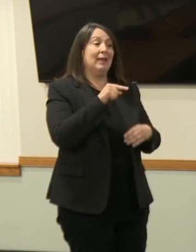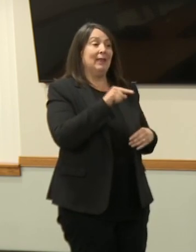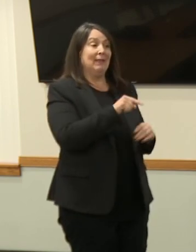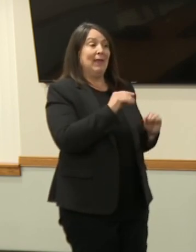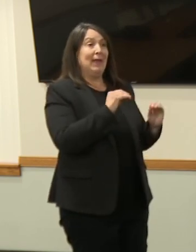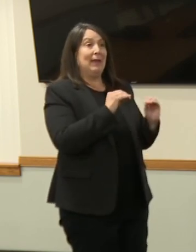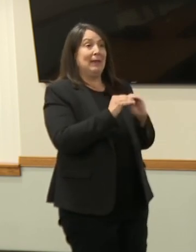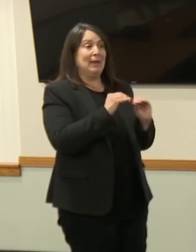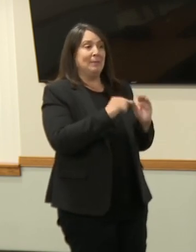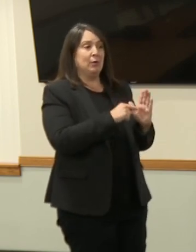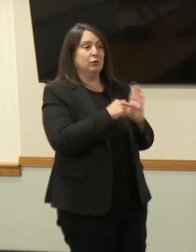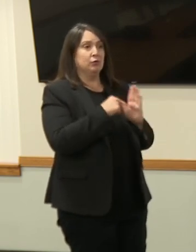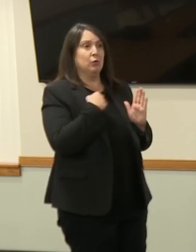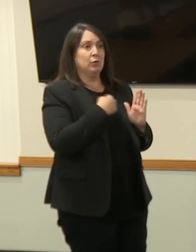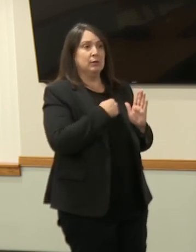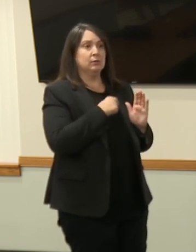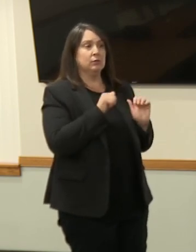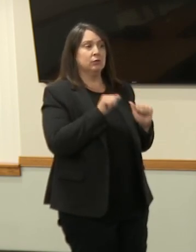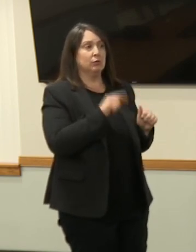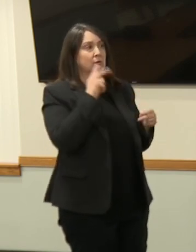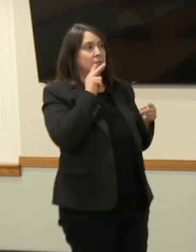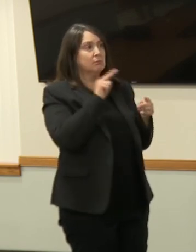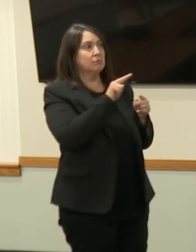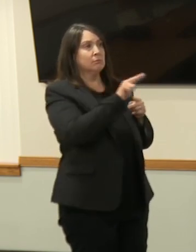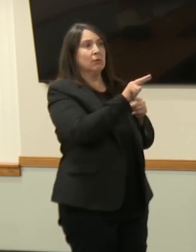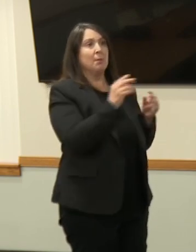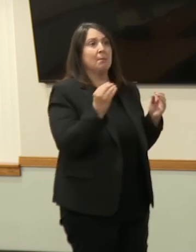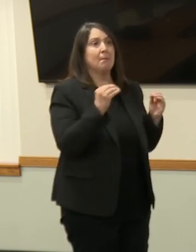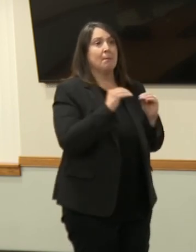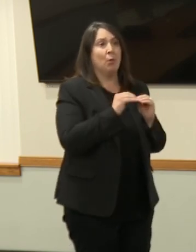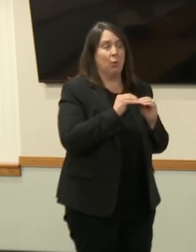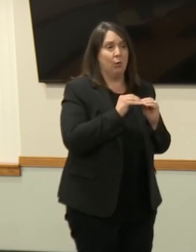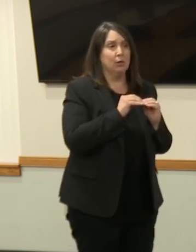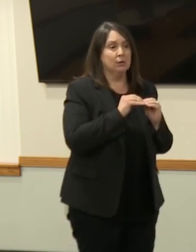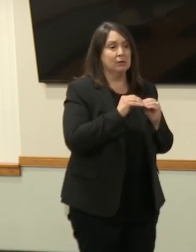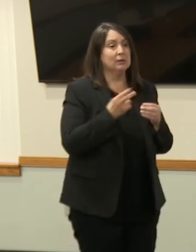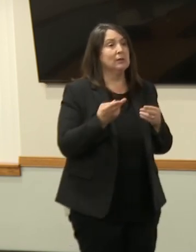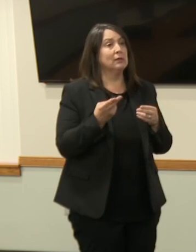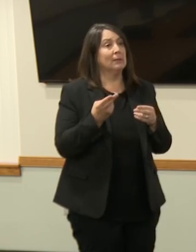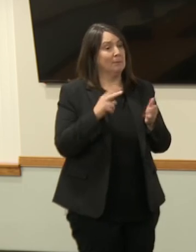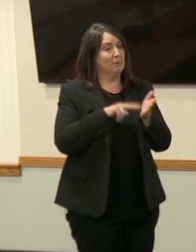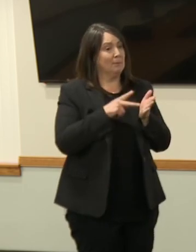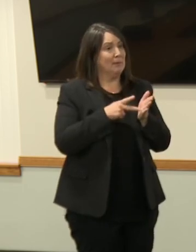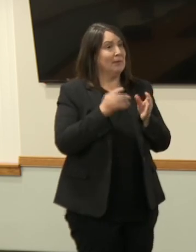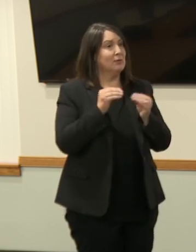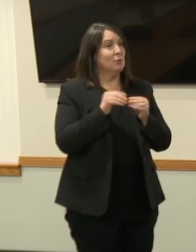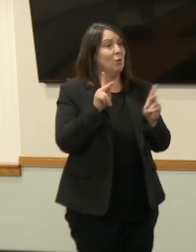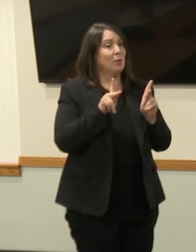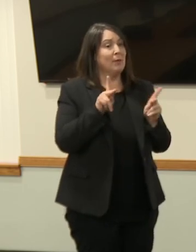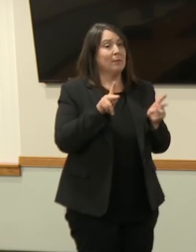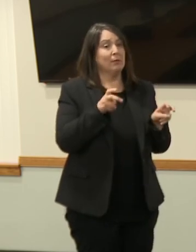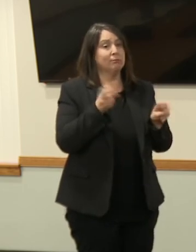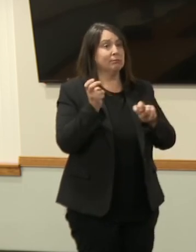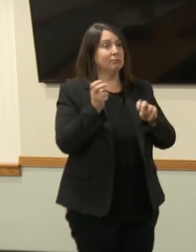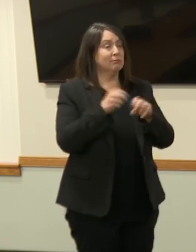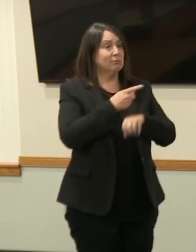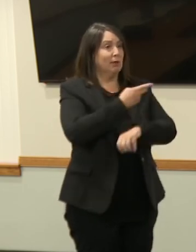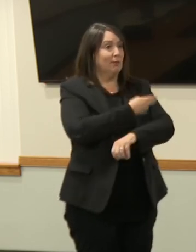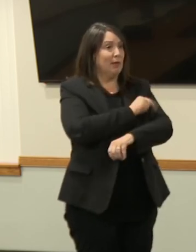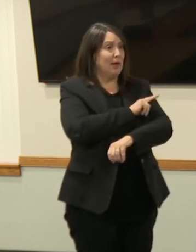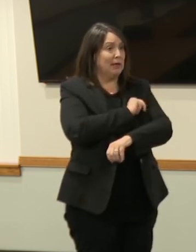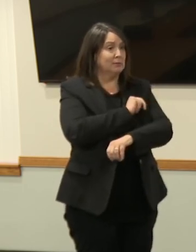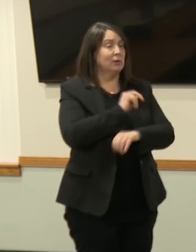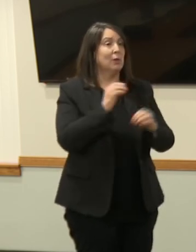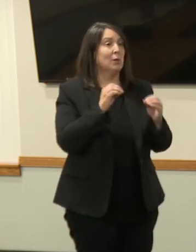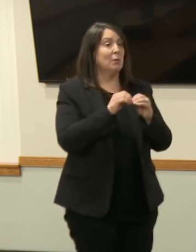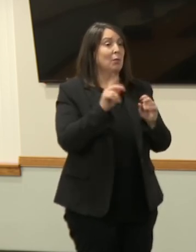increased cases, you then have increased hospitalizations, which leads to increased ICU needs, and then sadly, increased